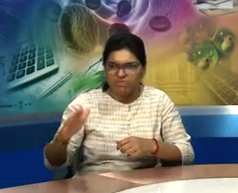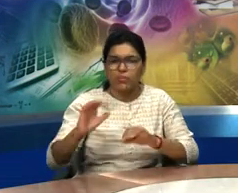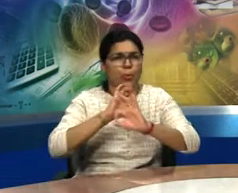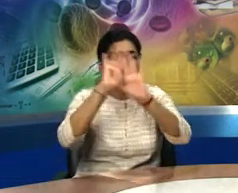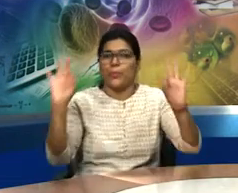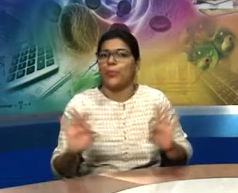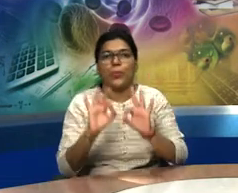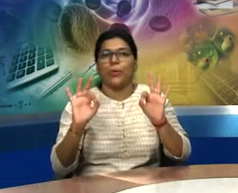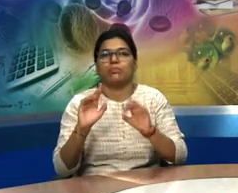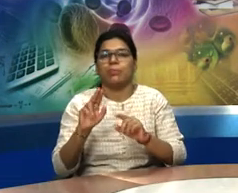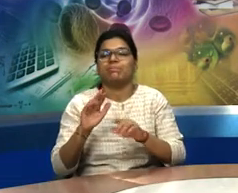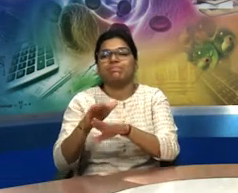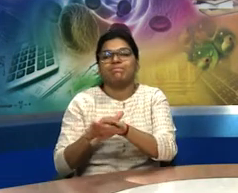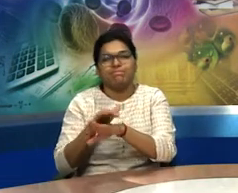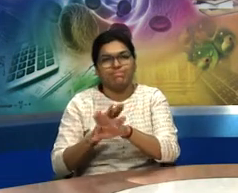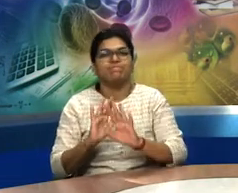Ahimsa means non-violence.